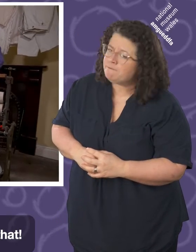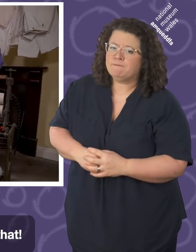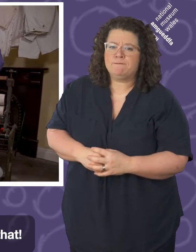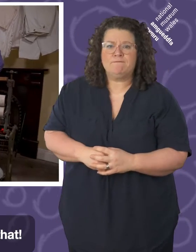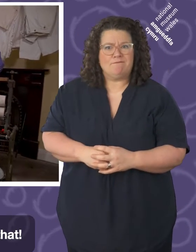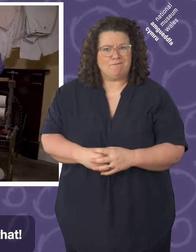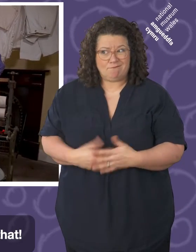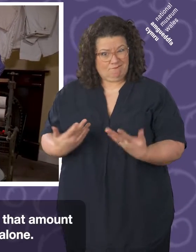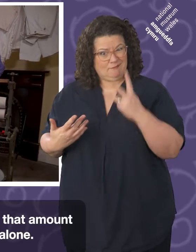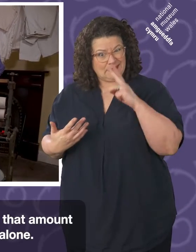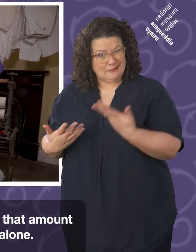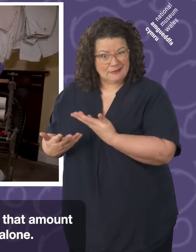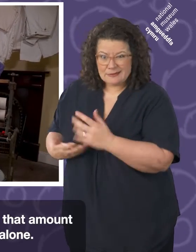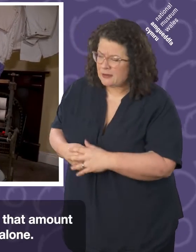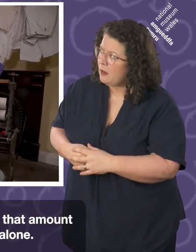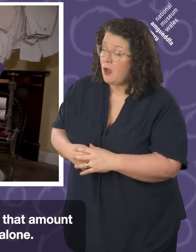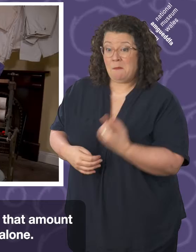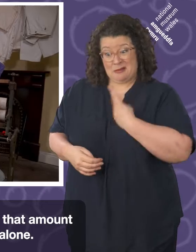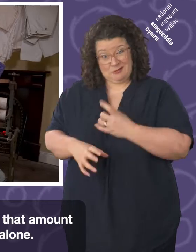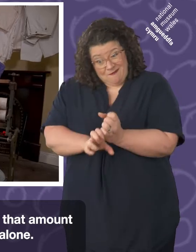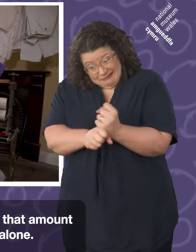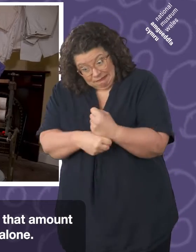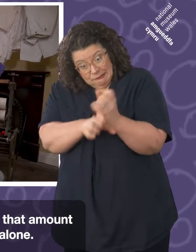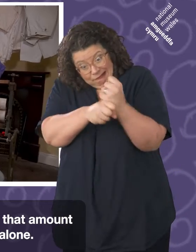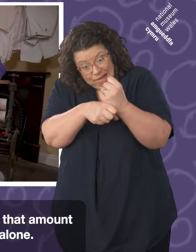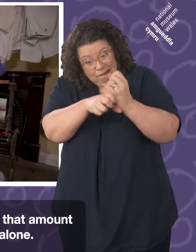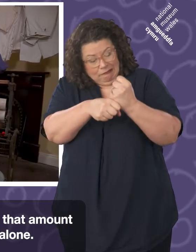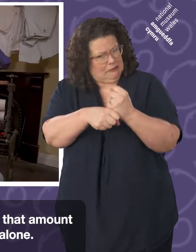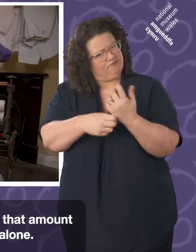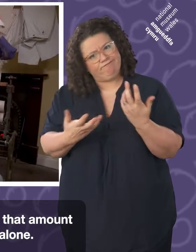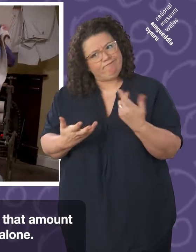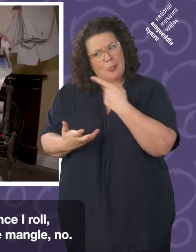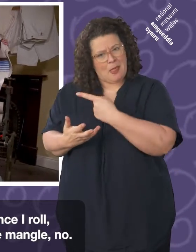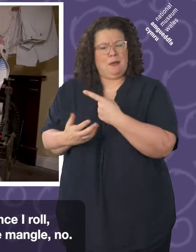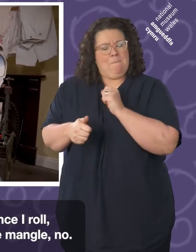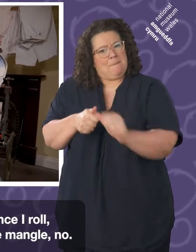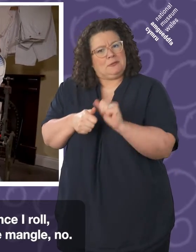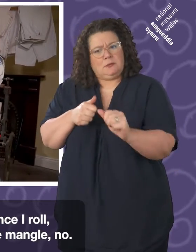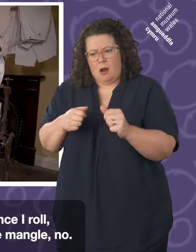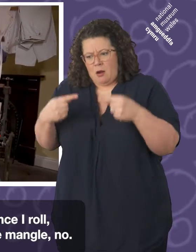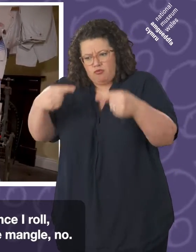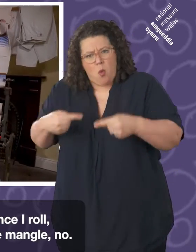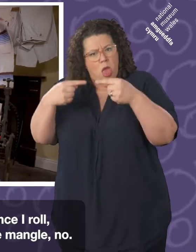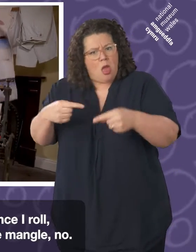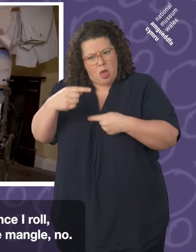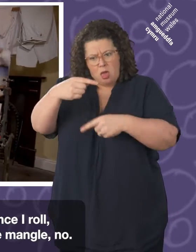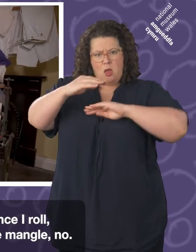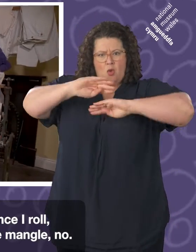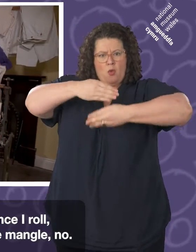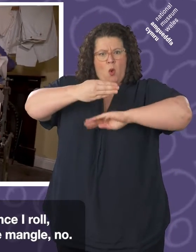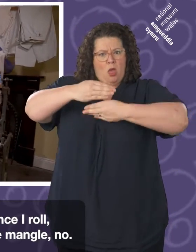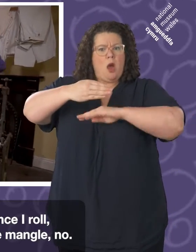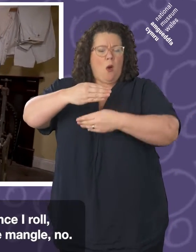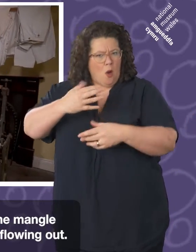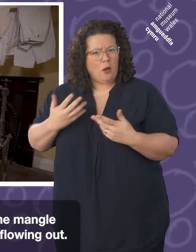Now look at that. I could never squeeze that amount with my hands alone. And it's not just once I roll, you know, through